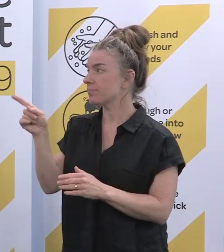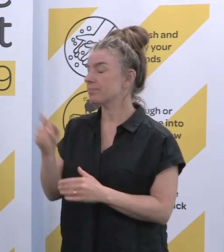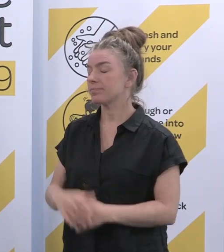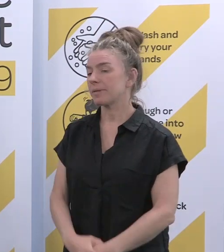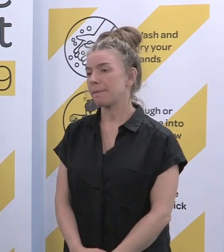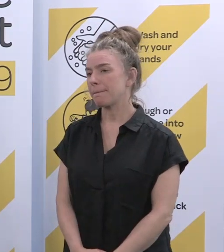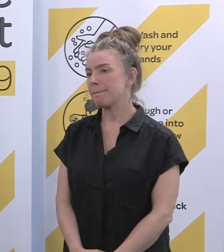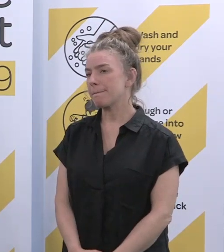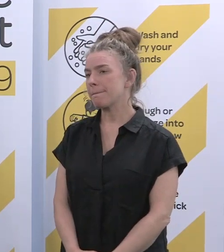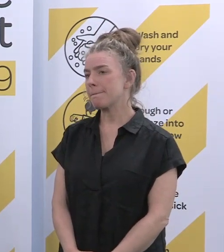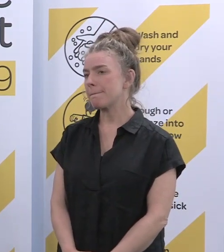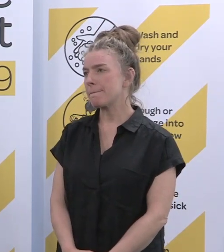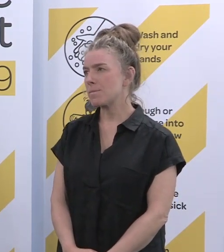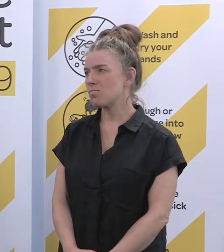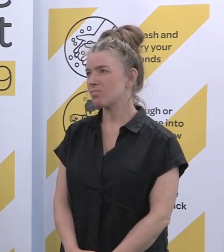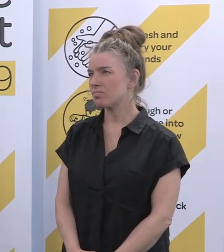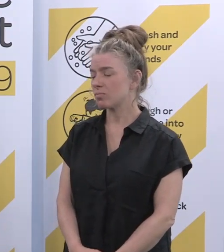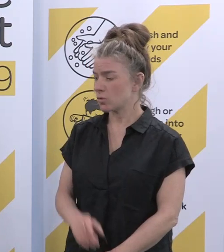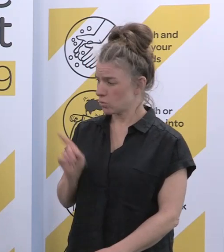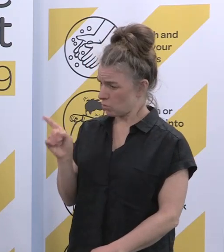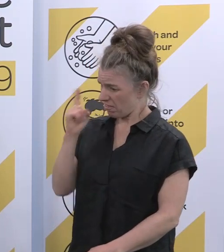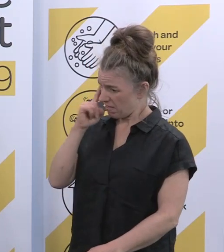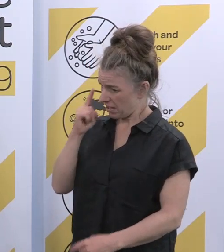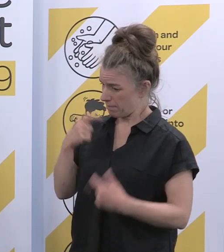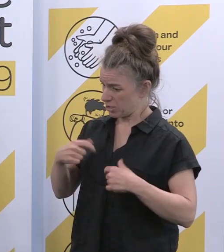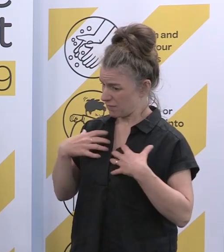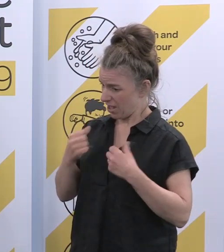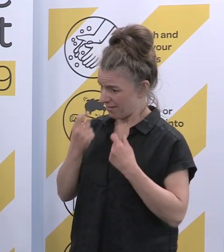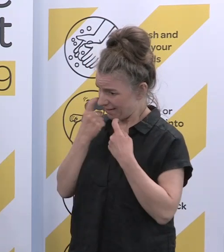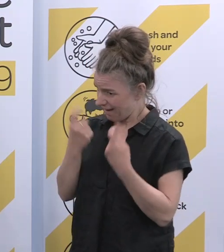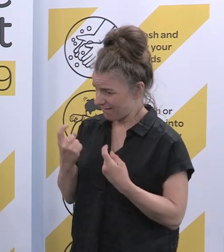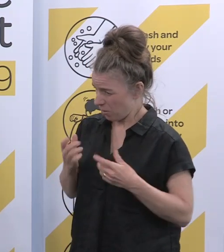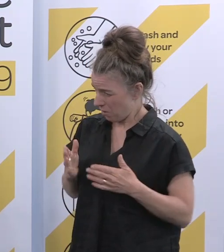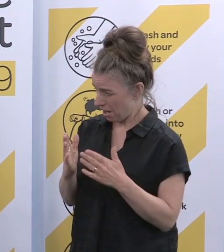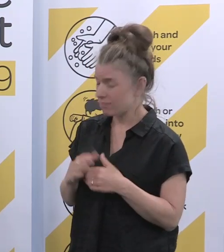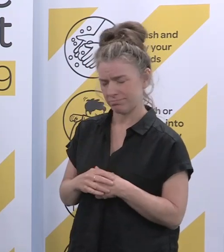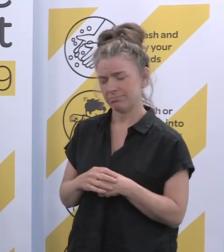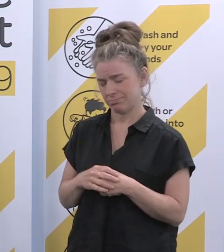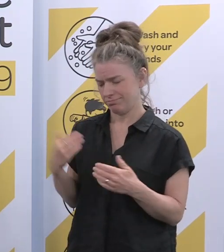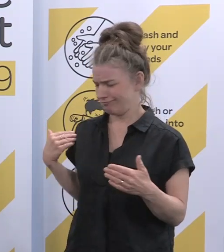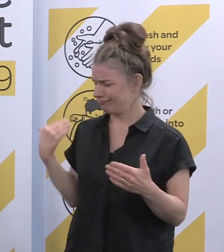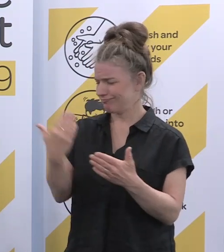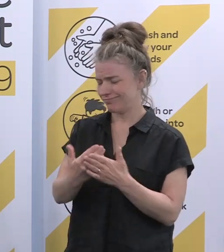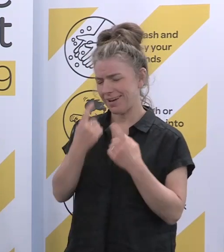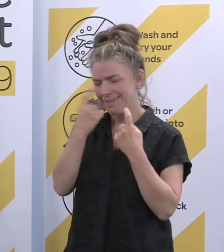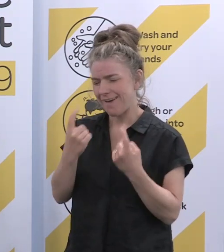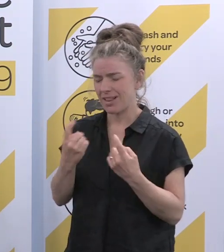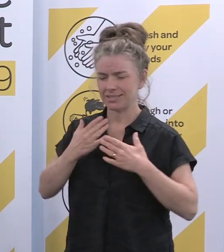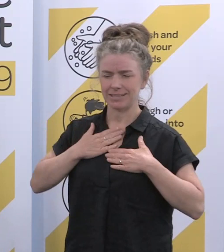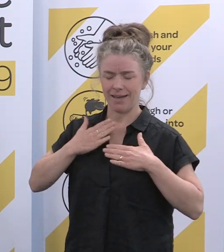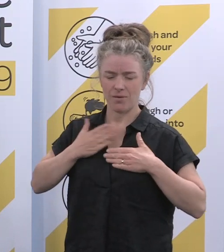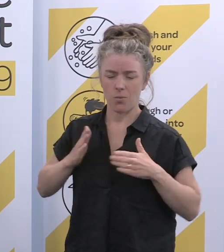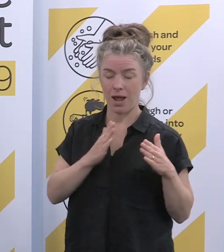a precautionary approach? I think we've taken a very strong precautionary approach right from the start, and just to reiterate, our testing